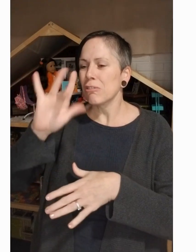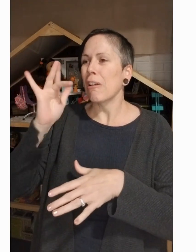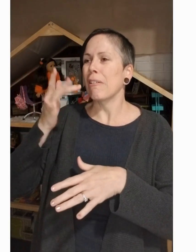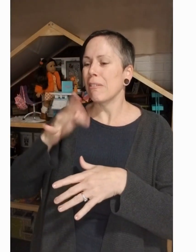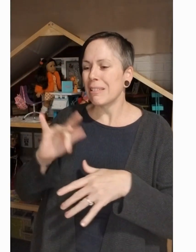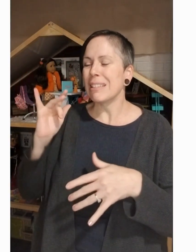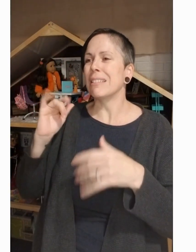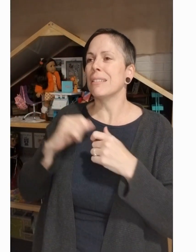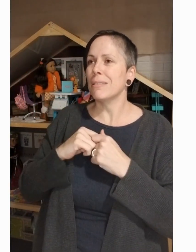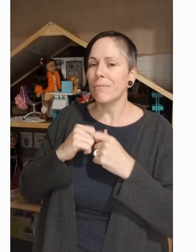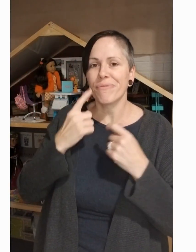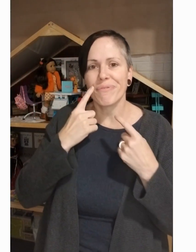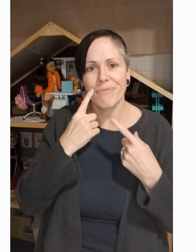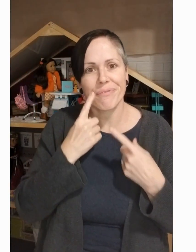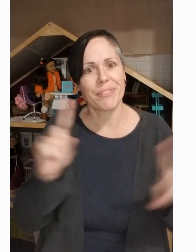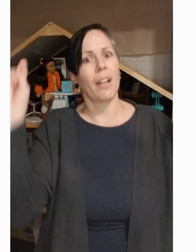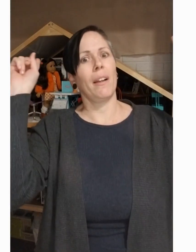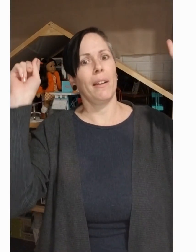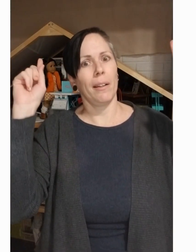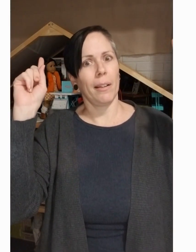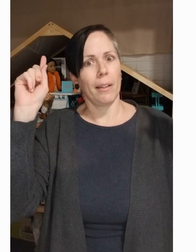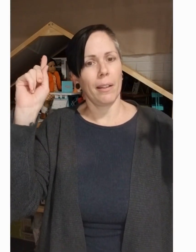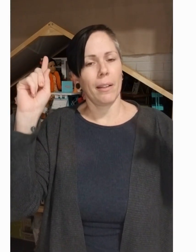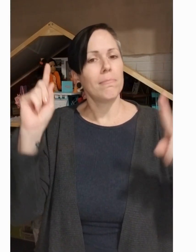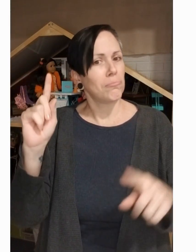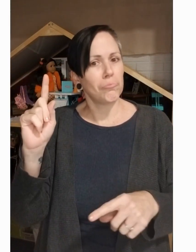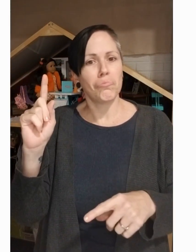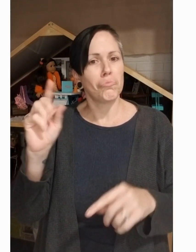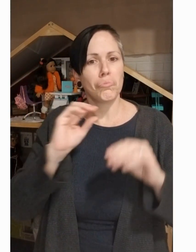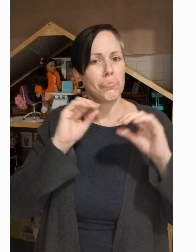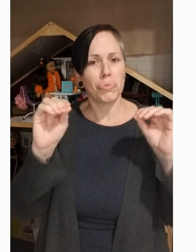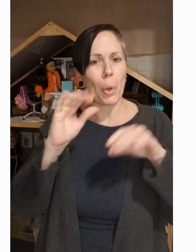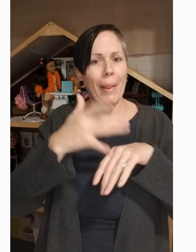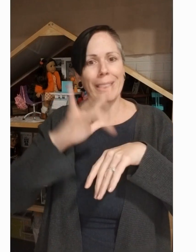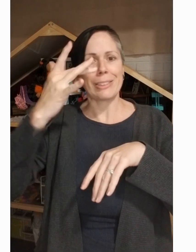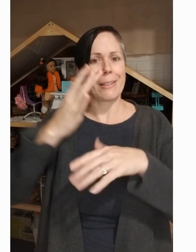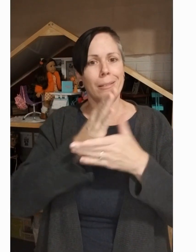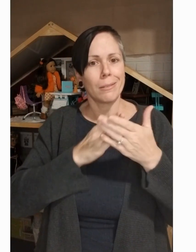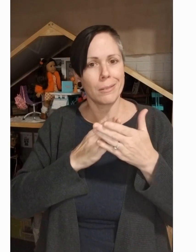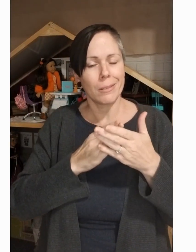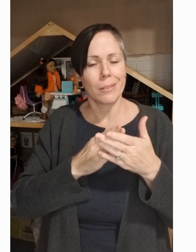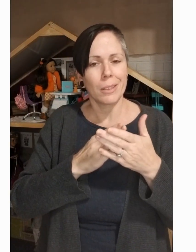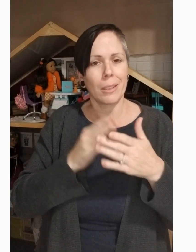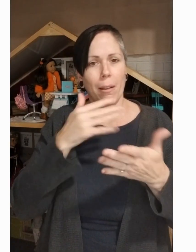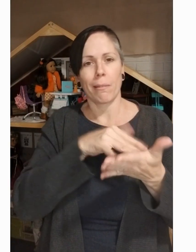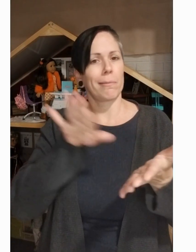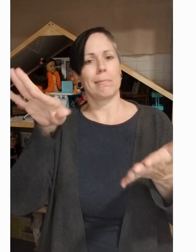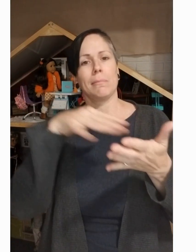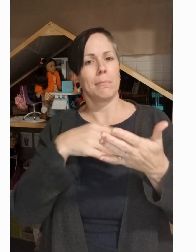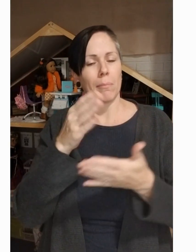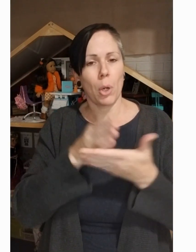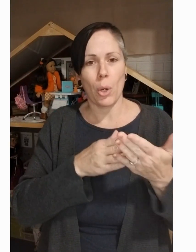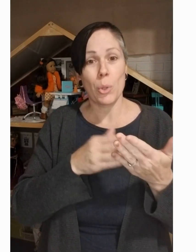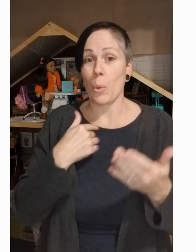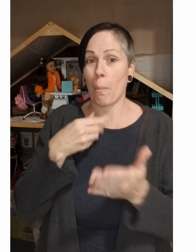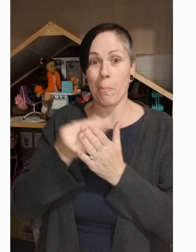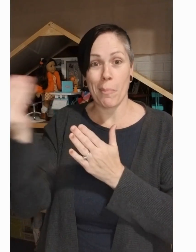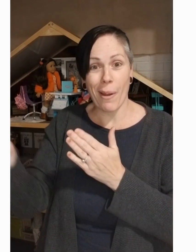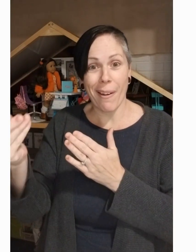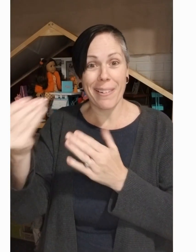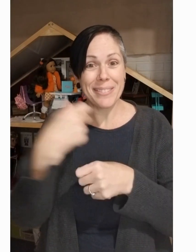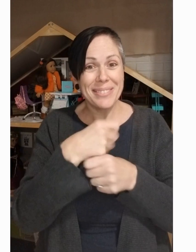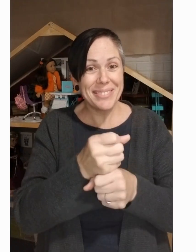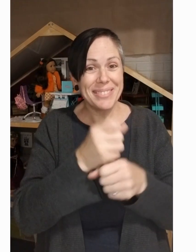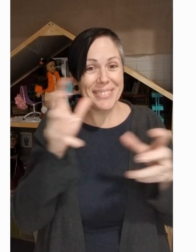in it. And finally, I found some that wasn't that way. And I got a bag of it and made a whole bunch of salad that looked